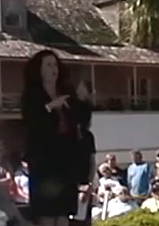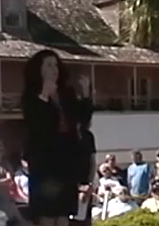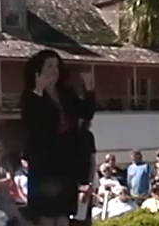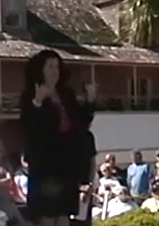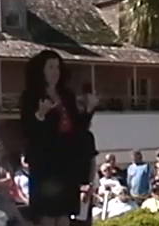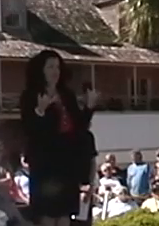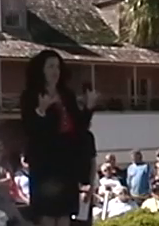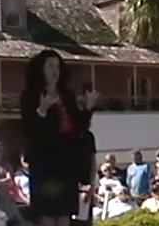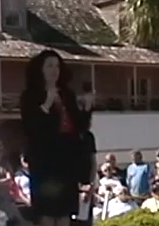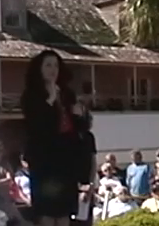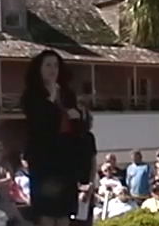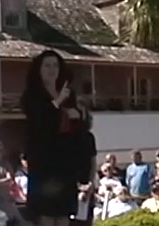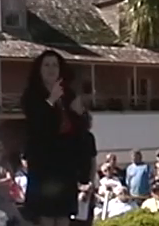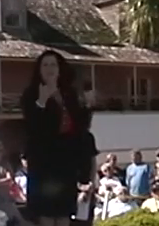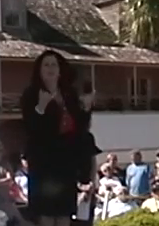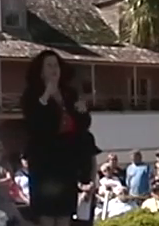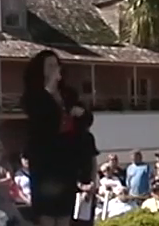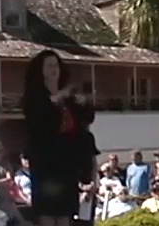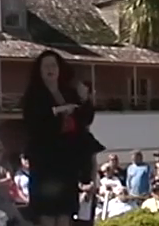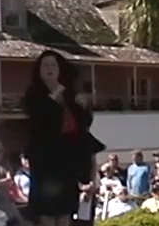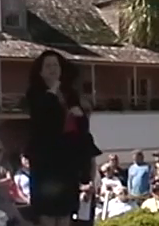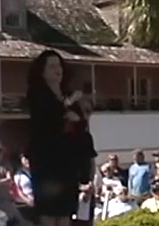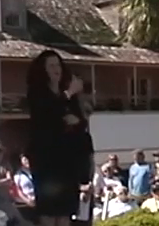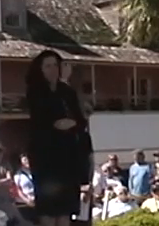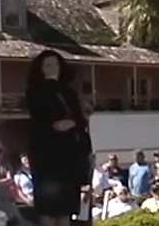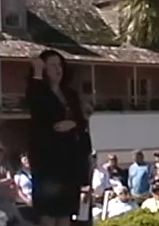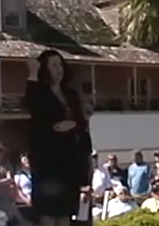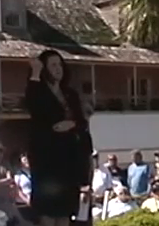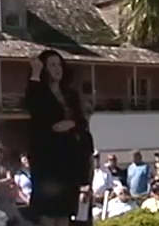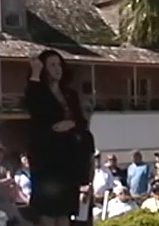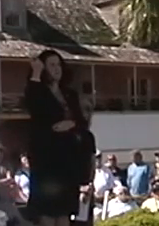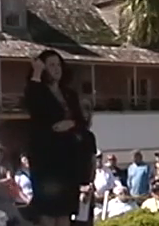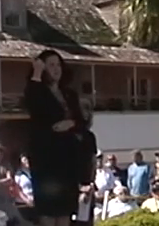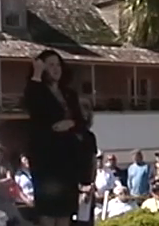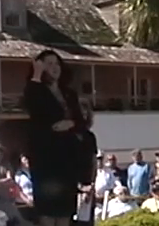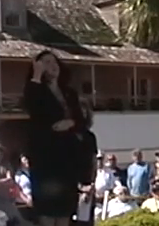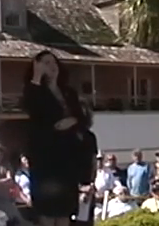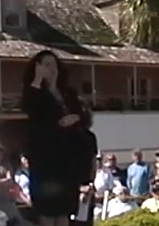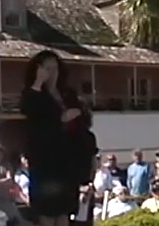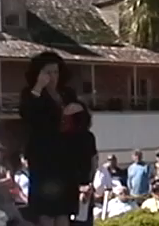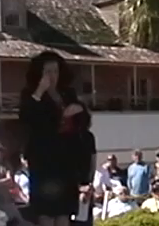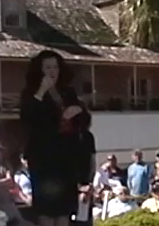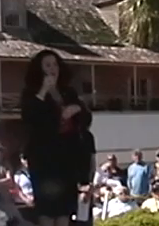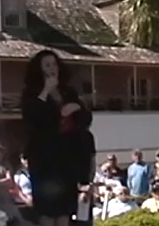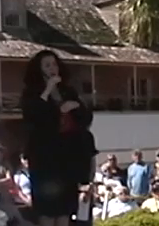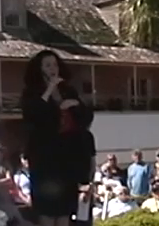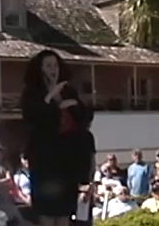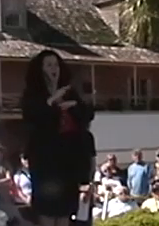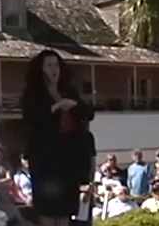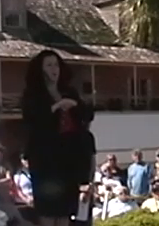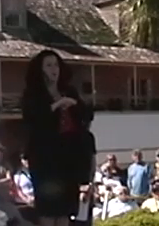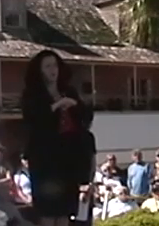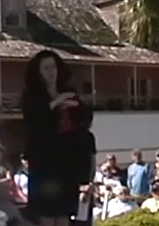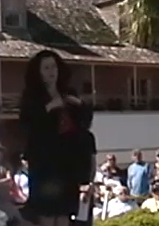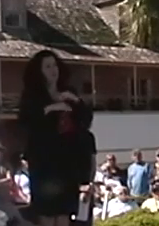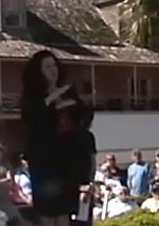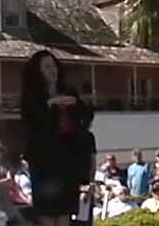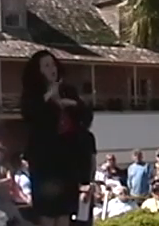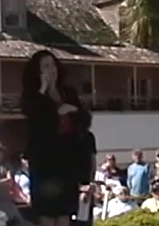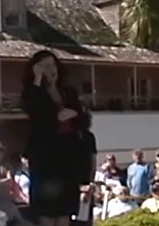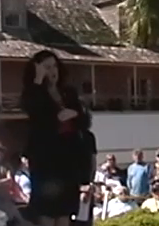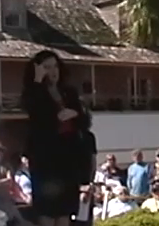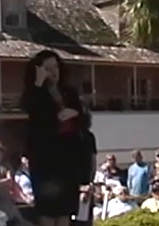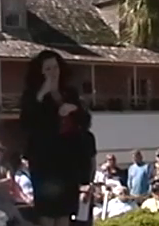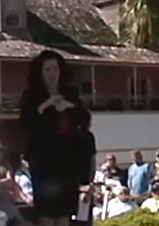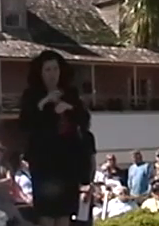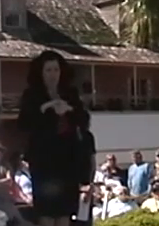indeed a day we must not forget. On behalf of the Governor of the Commonwealth of Puerto Rico, Alejandro Garcia